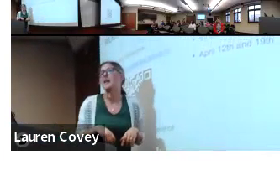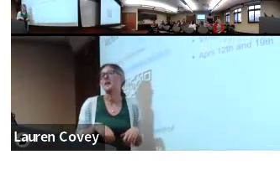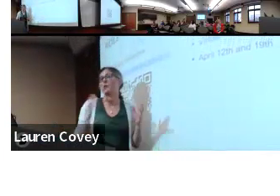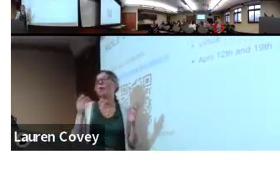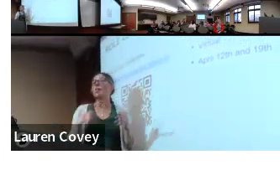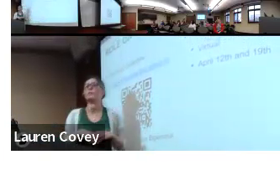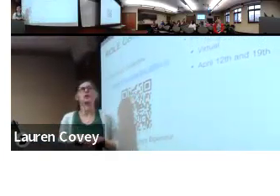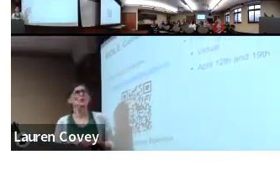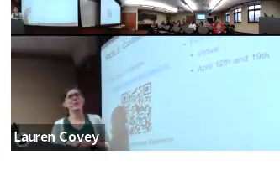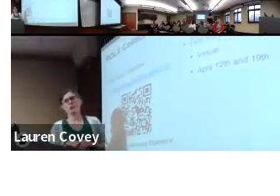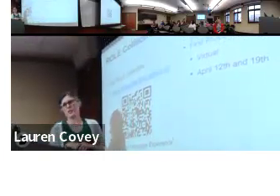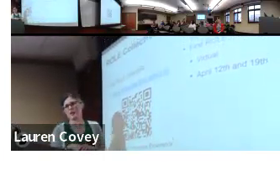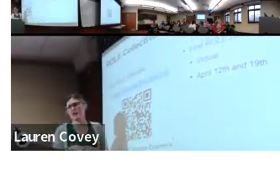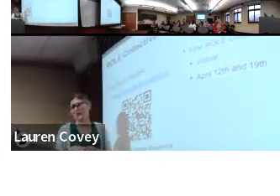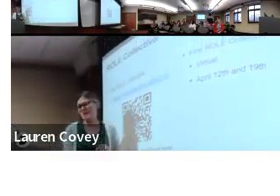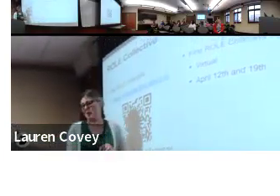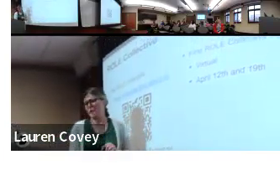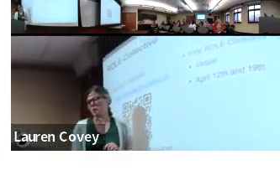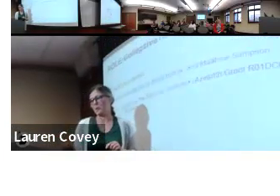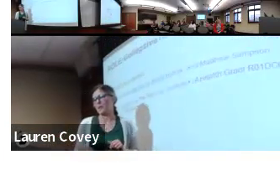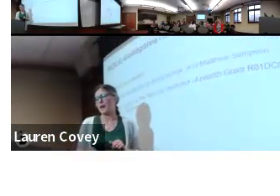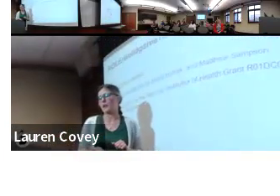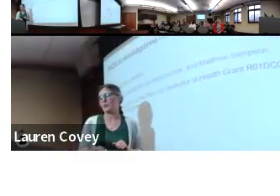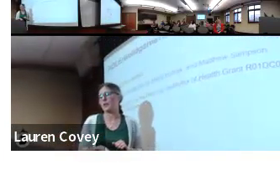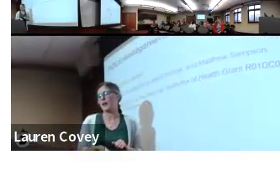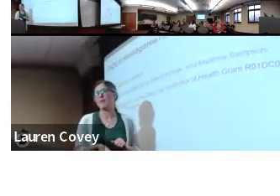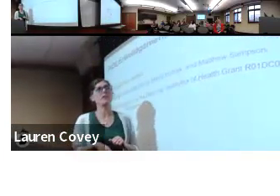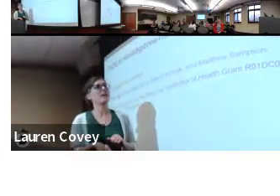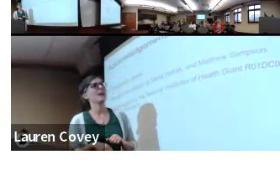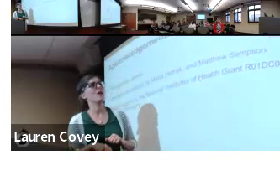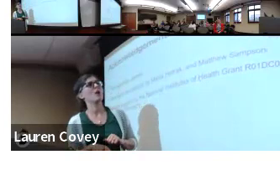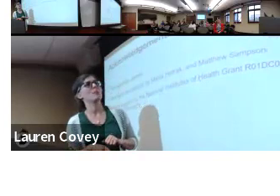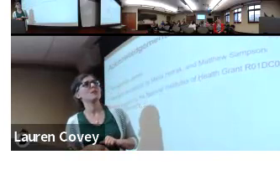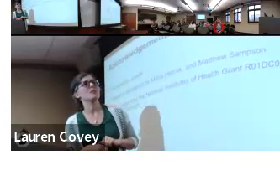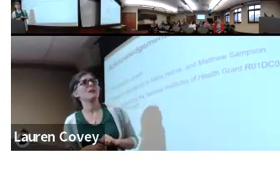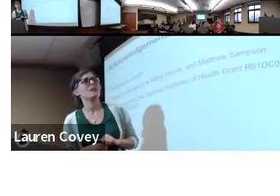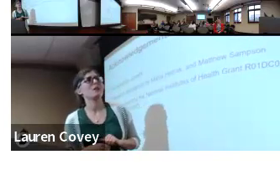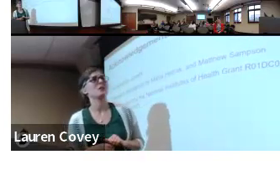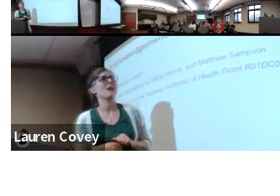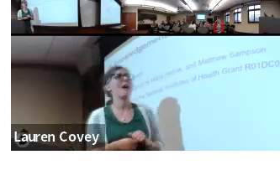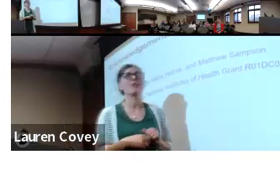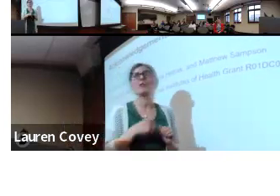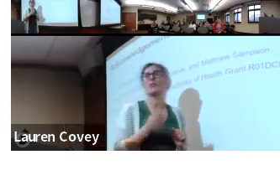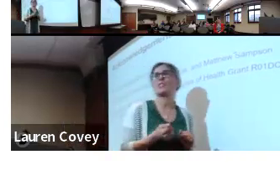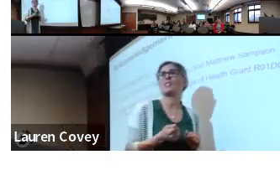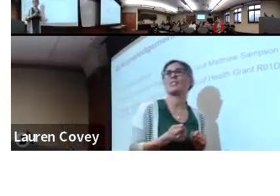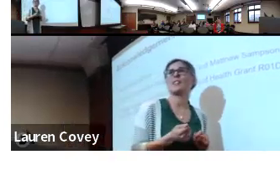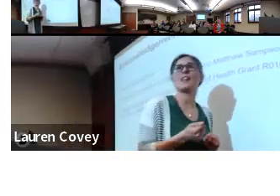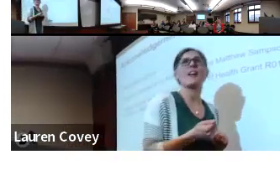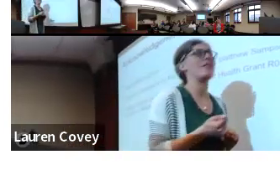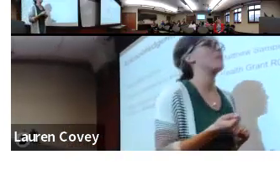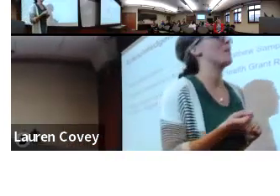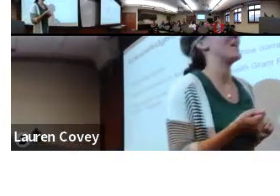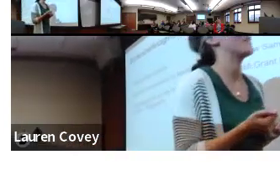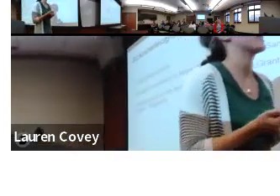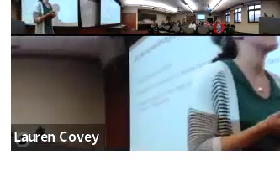attend. And if you're at all interested, we'd love to see you there. So I should thank all the participating signers and the research assistant